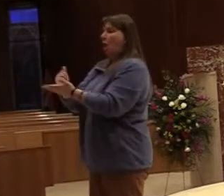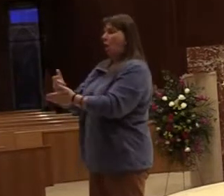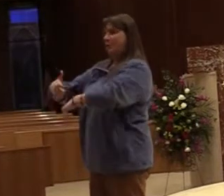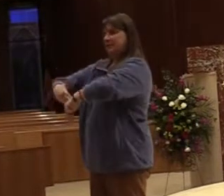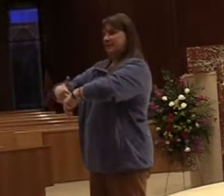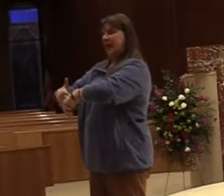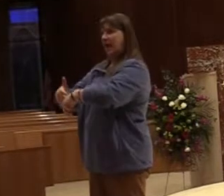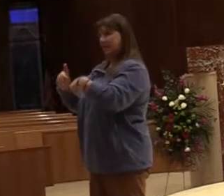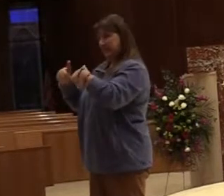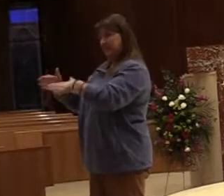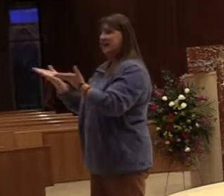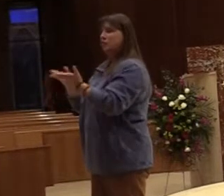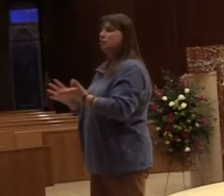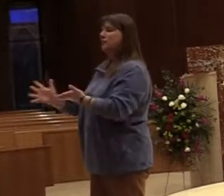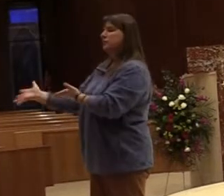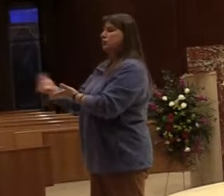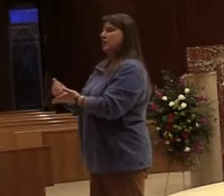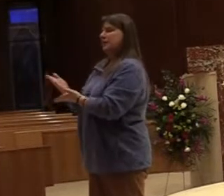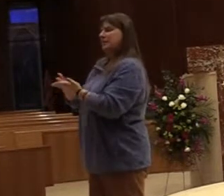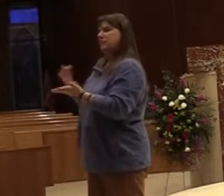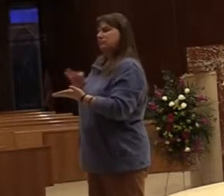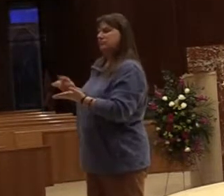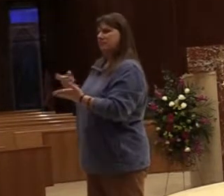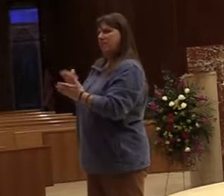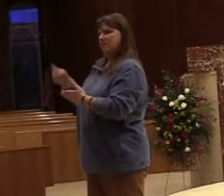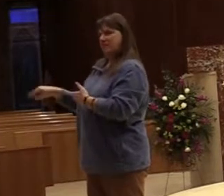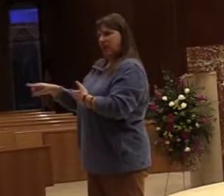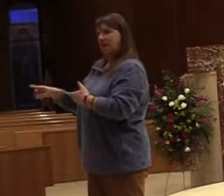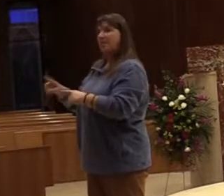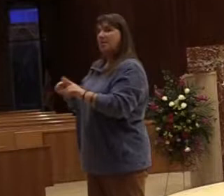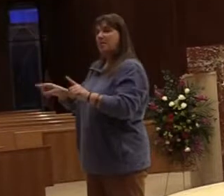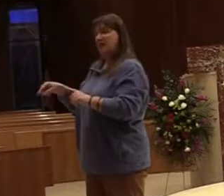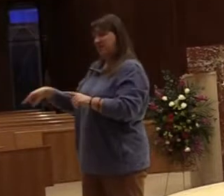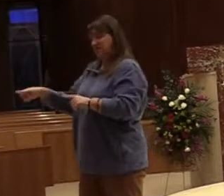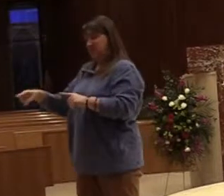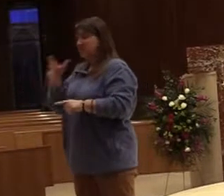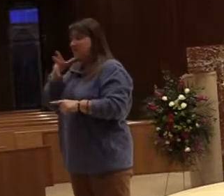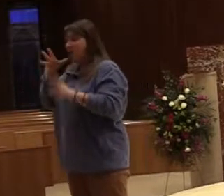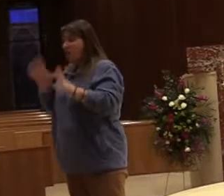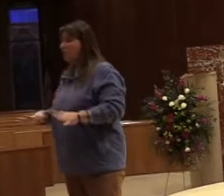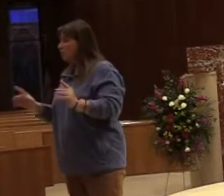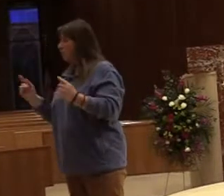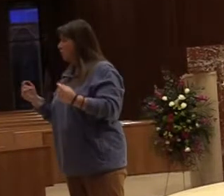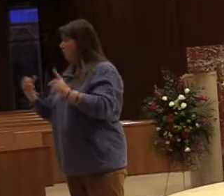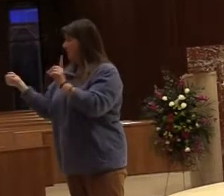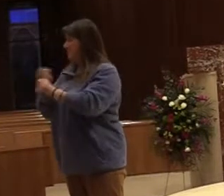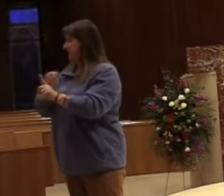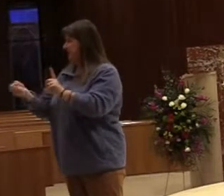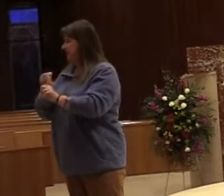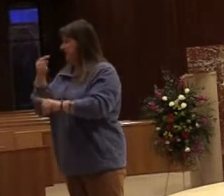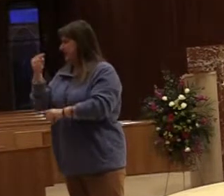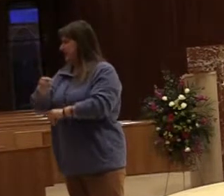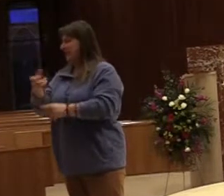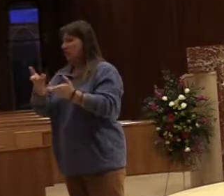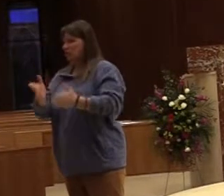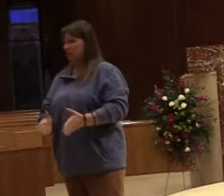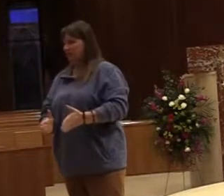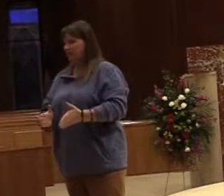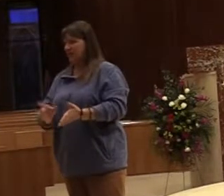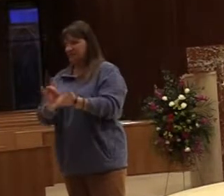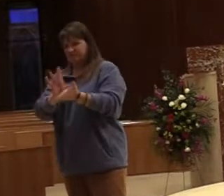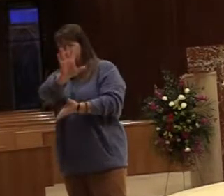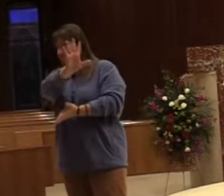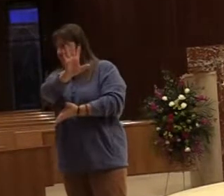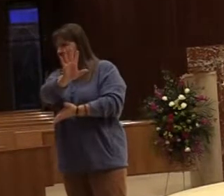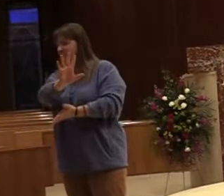of the produce of the vineyard. But they beat the servant and sent him away empty-handed. So he proceeded to